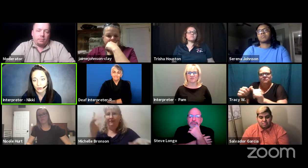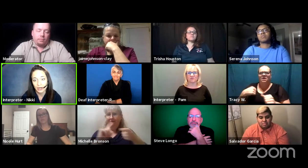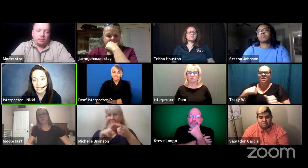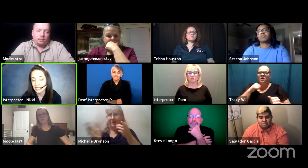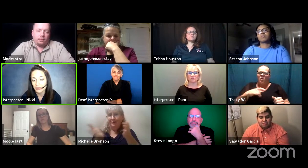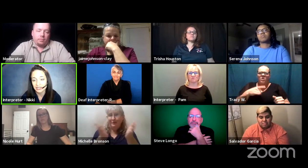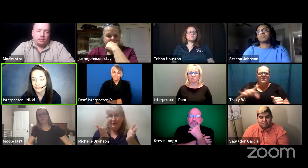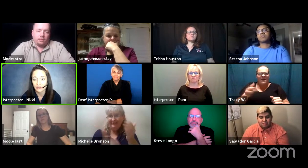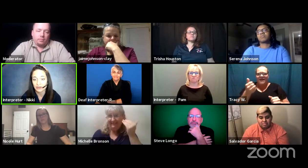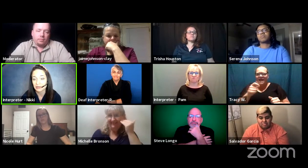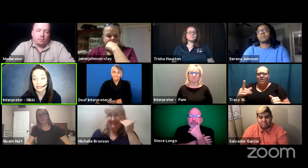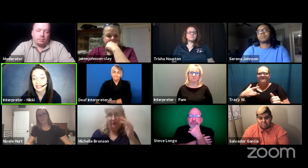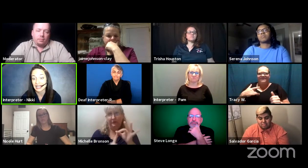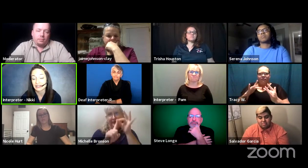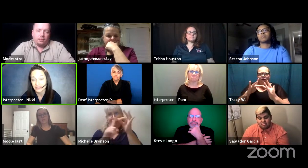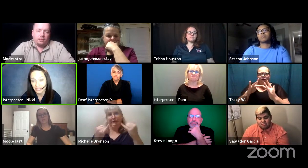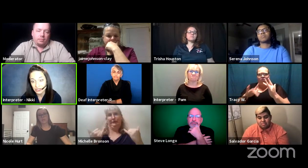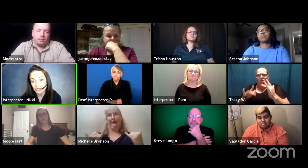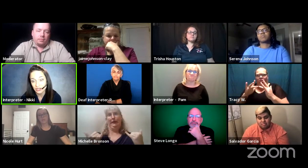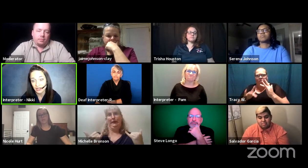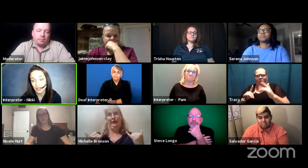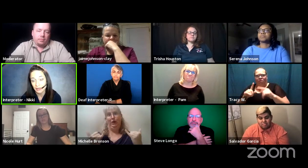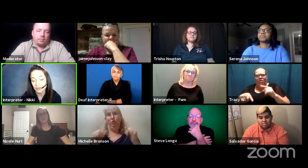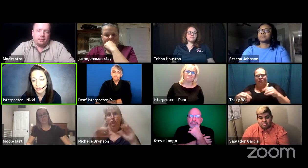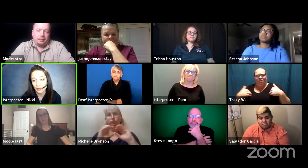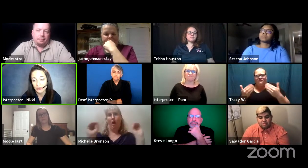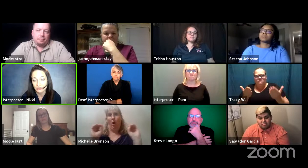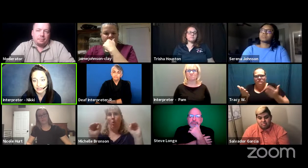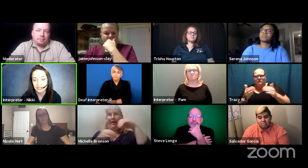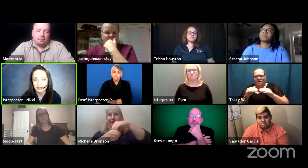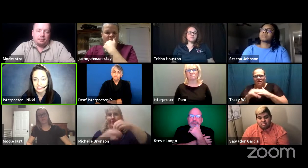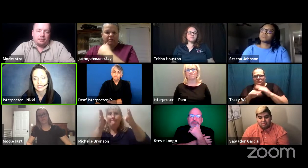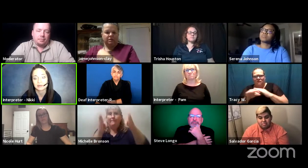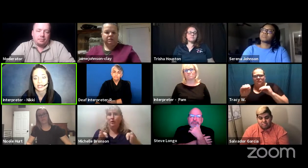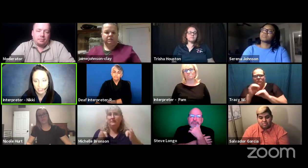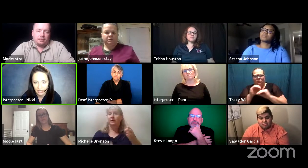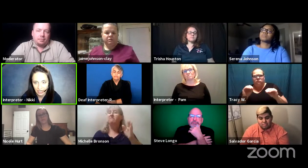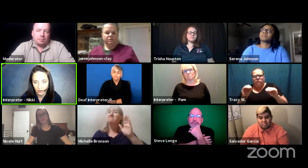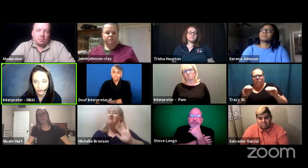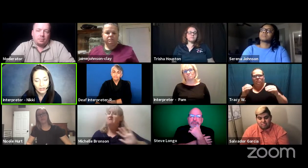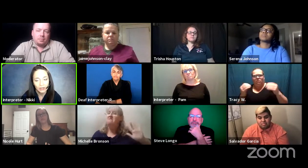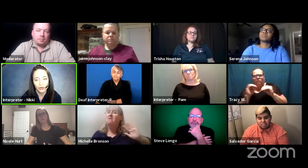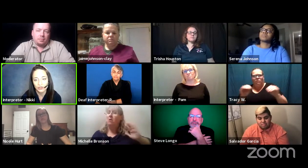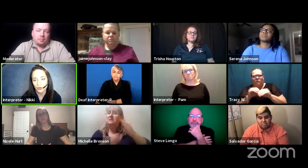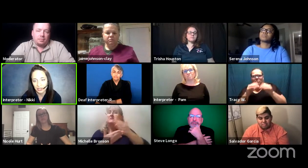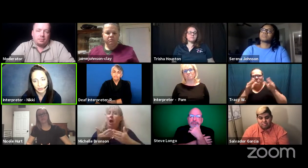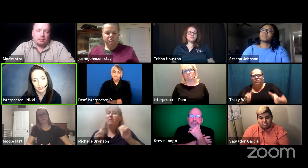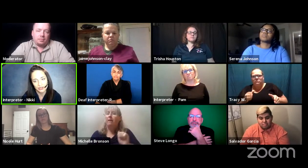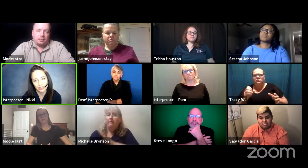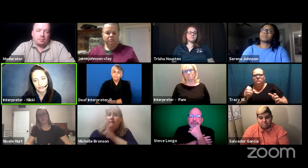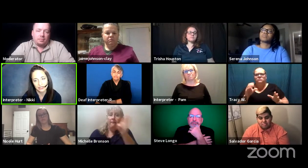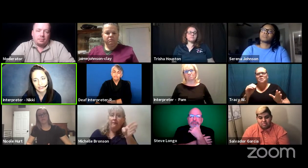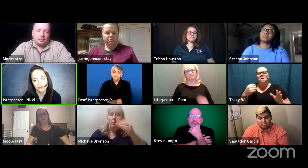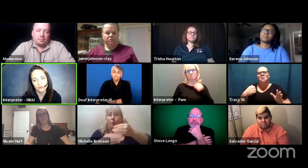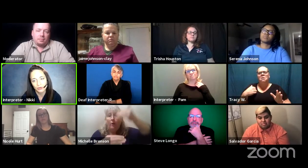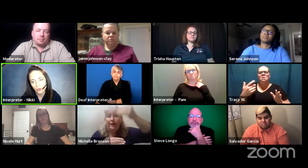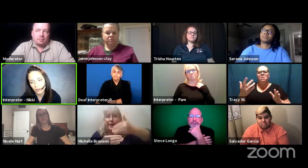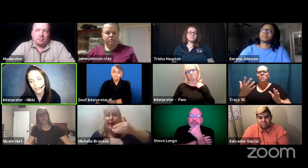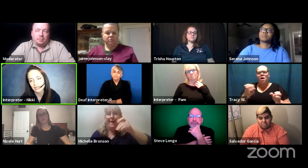want anyone to feel completely out of touch and without services, and especially now with no in-person services. Before, we could make